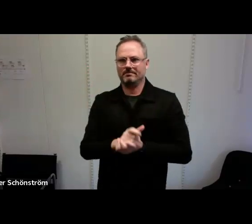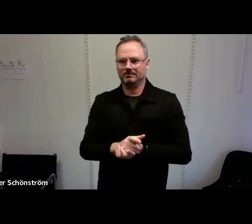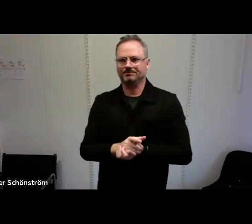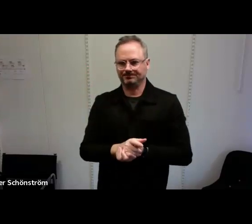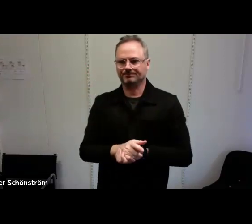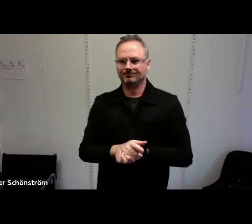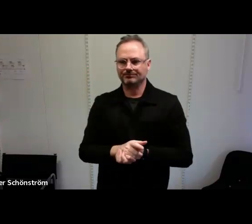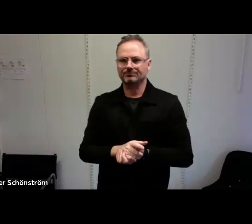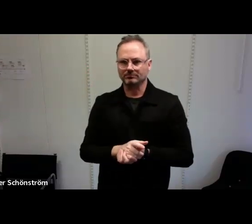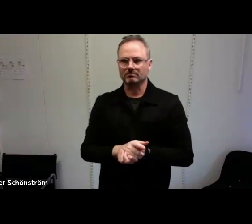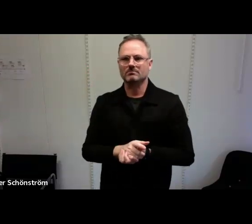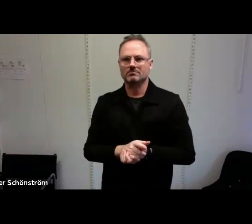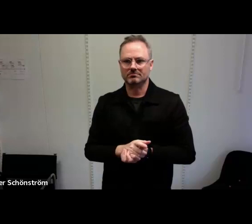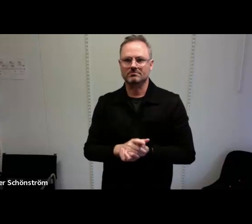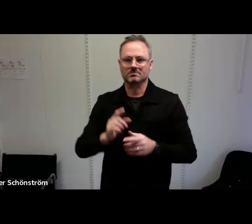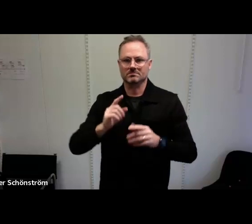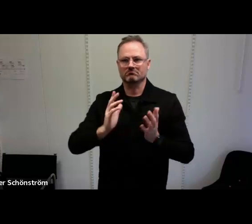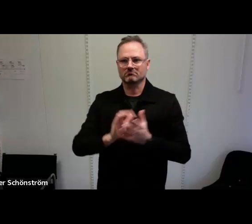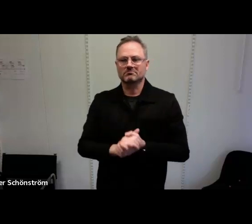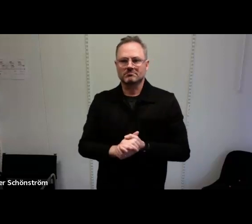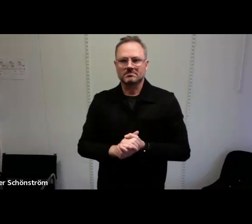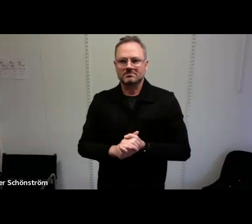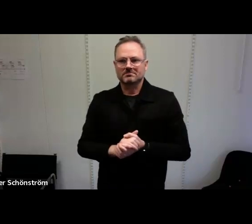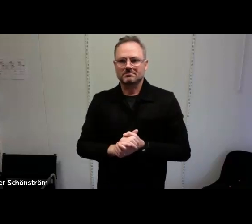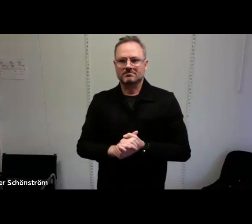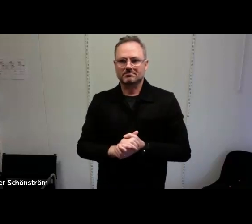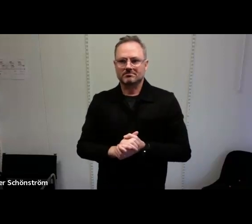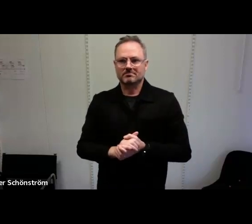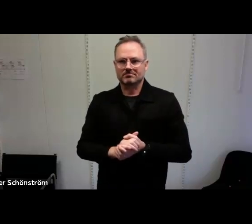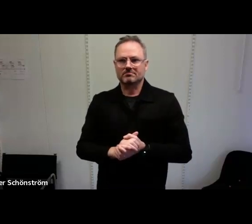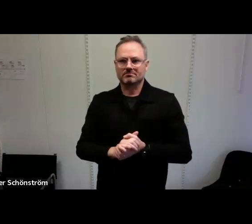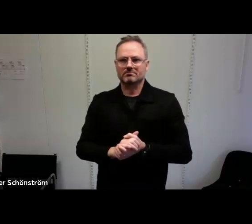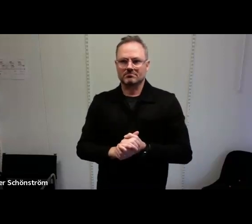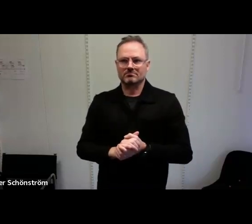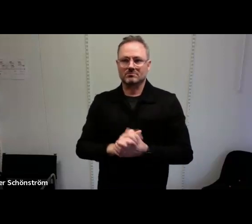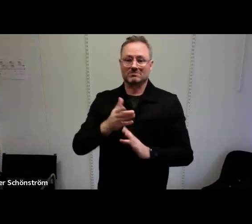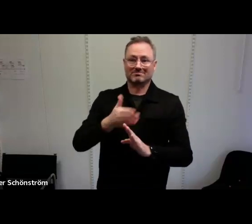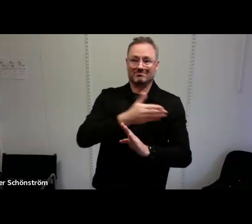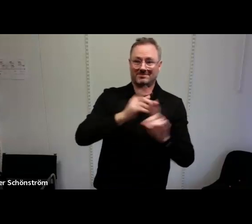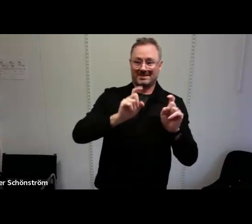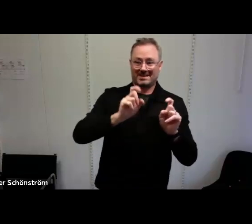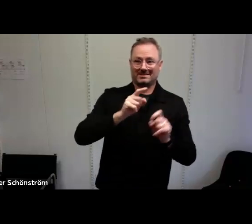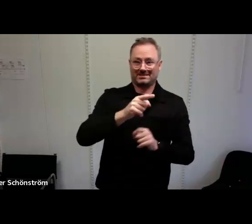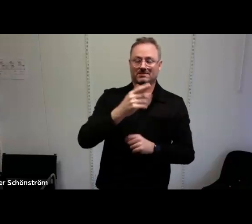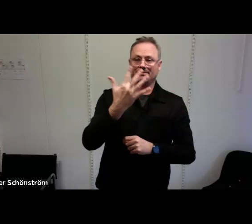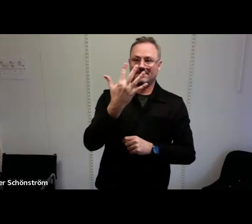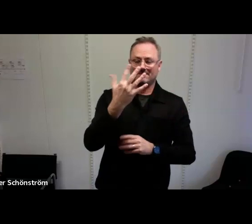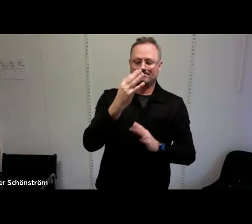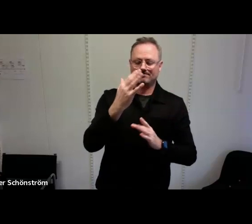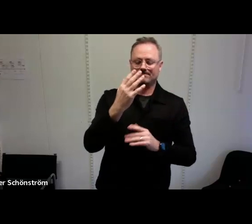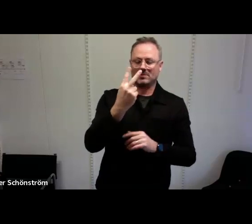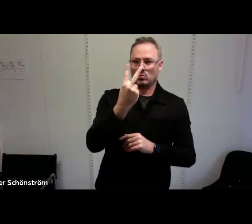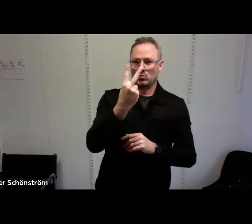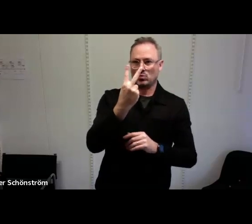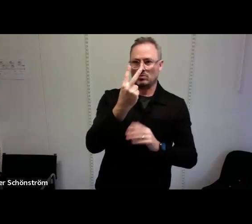published, what talks about the phonology of learning a second modality, a visual modality as your second modality.